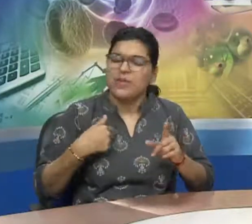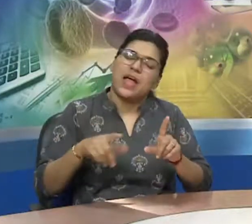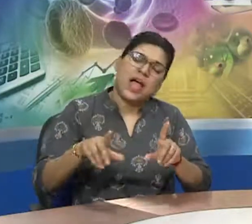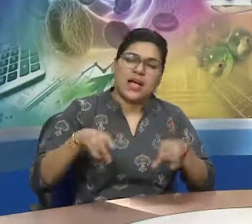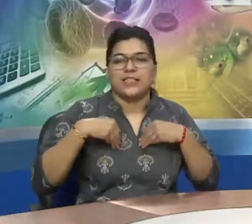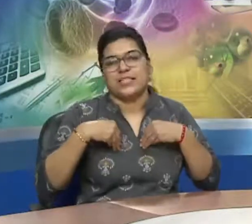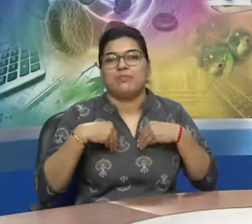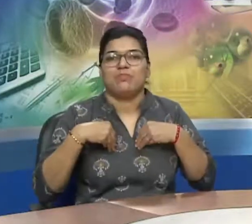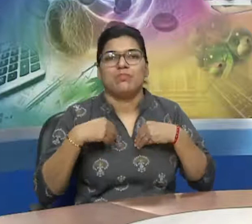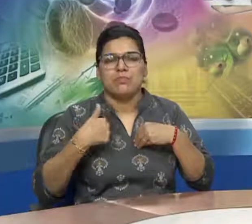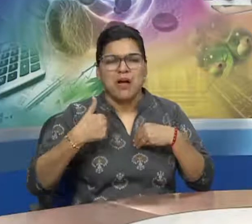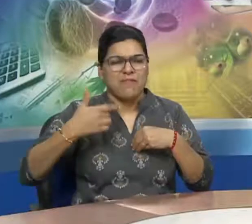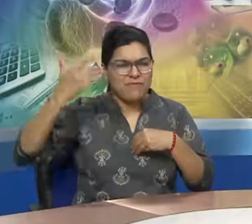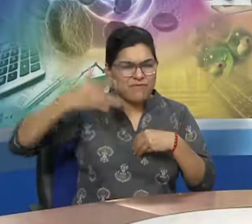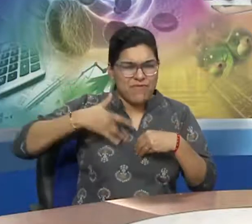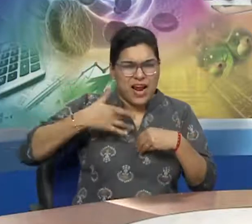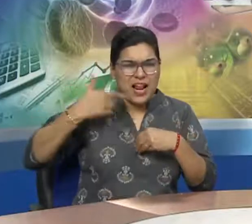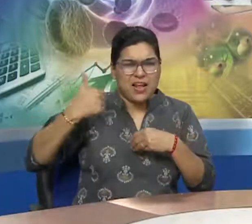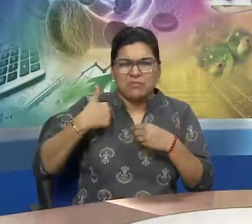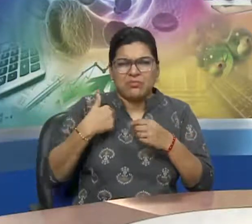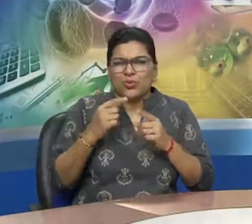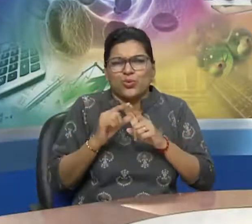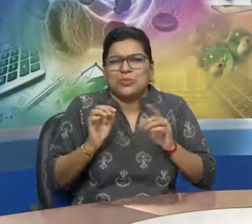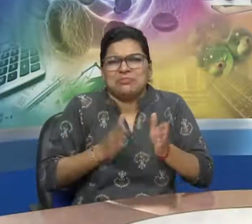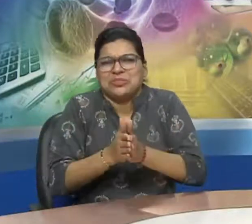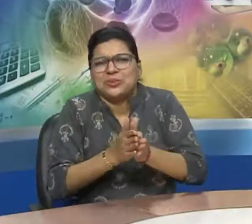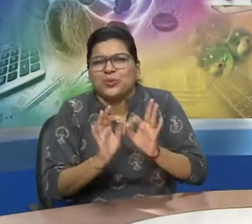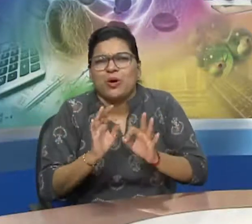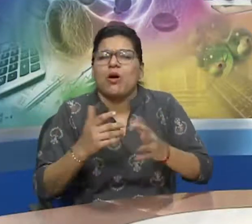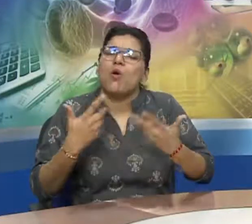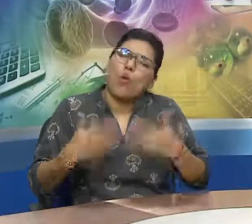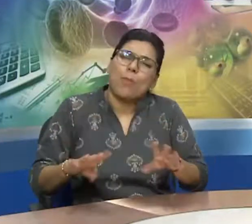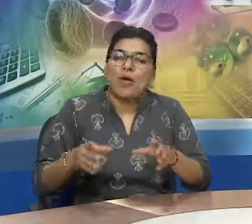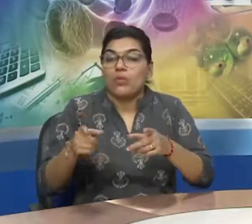the remaining people also accept it. So that is why it is